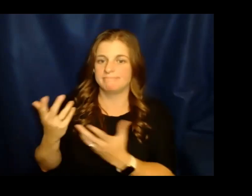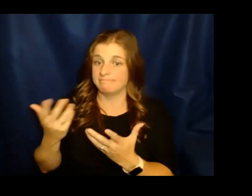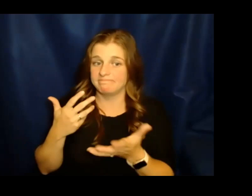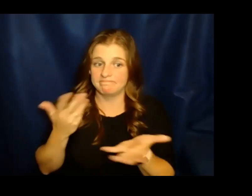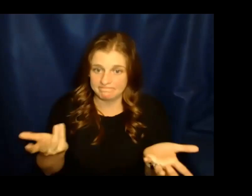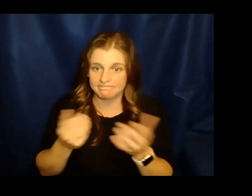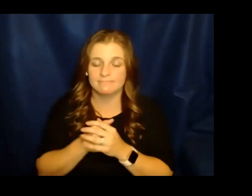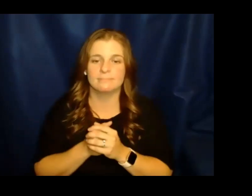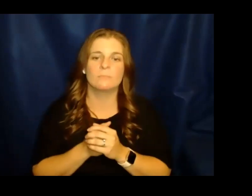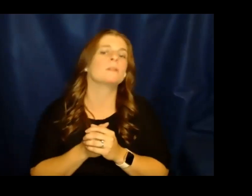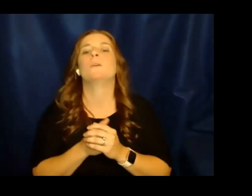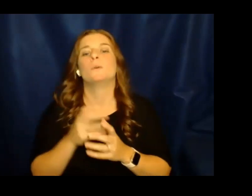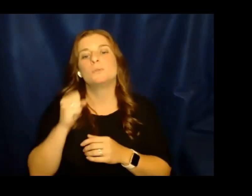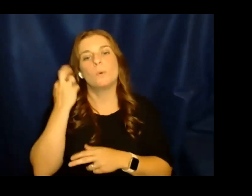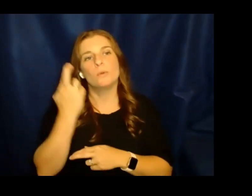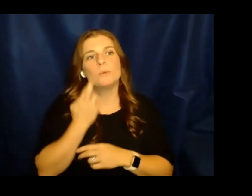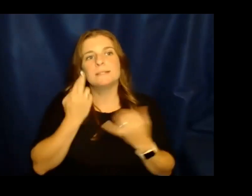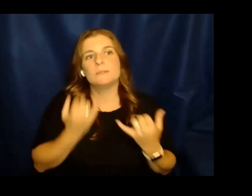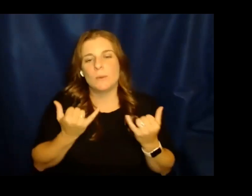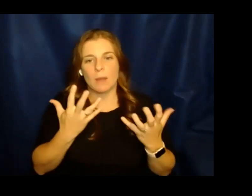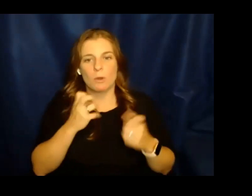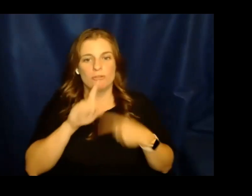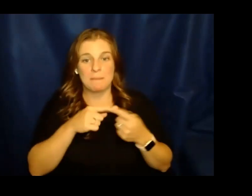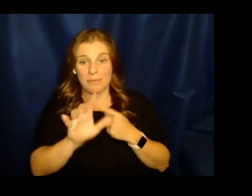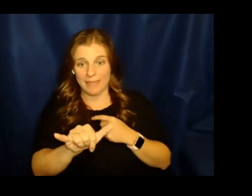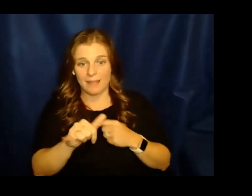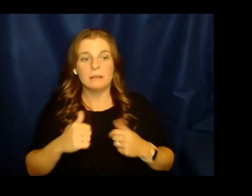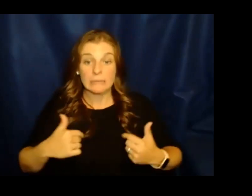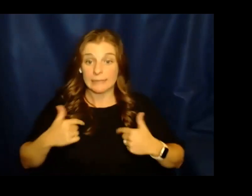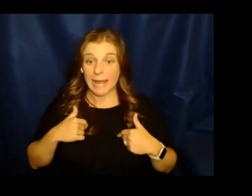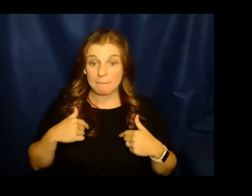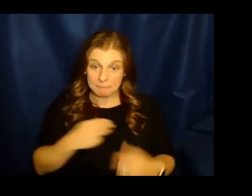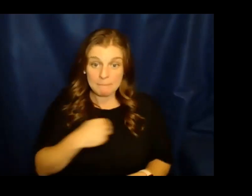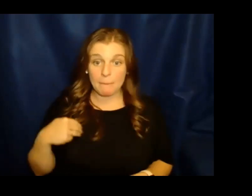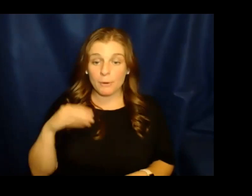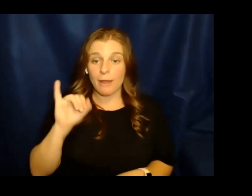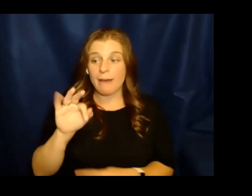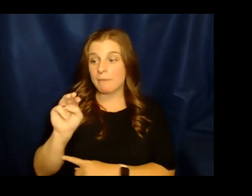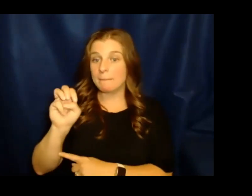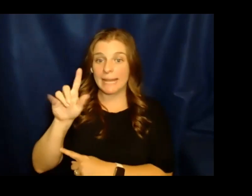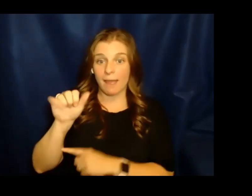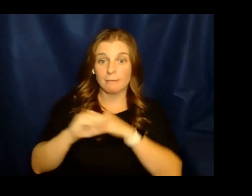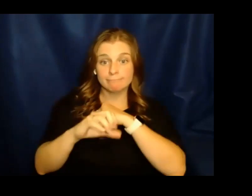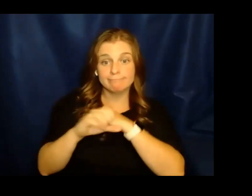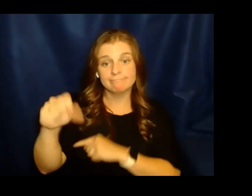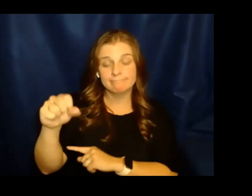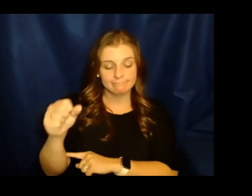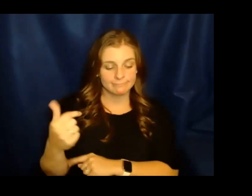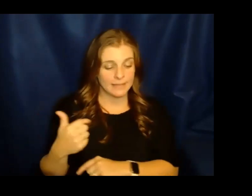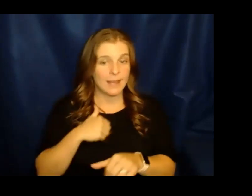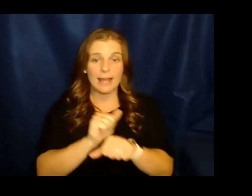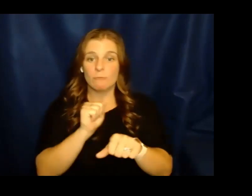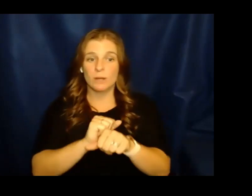So the reason I want to talk about this is that I am a member of the media. I have worked now in a variety of